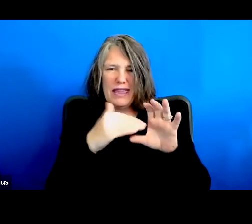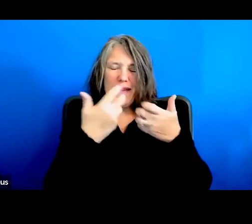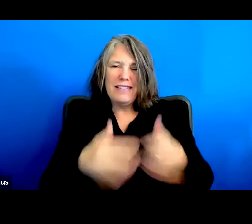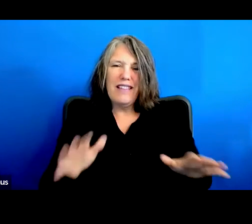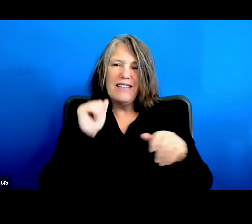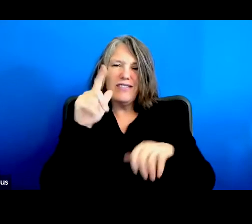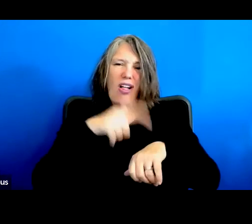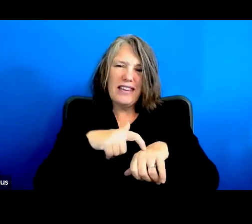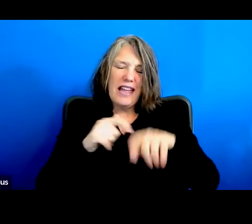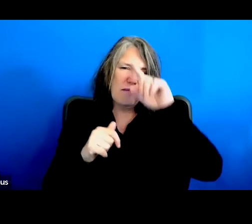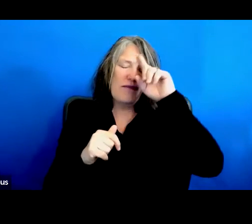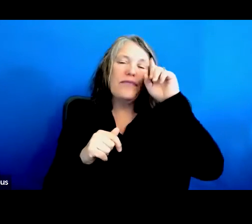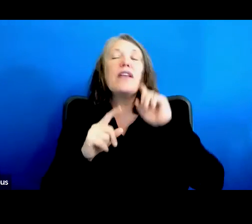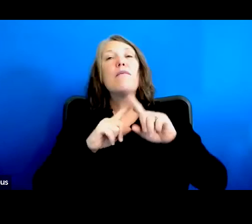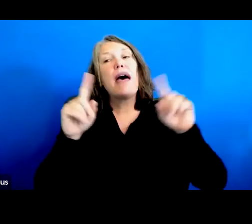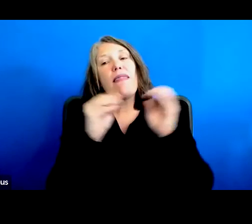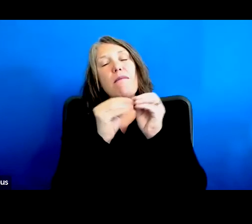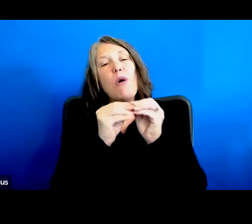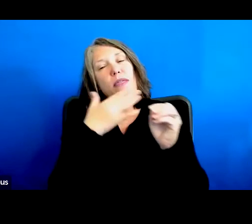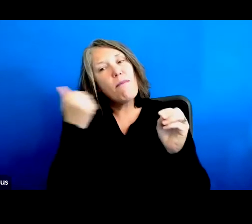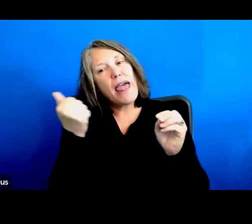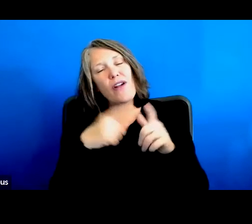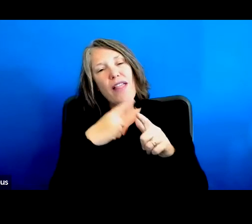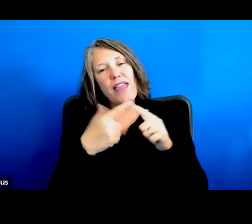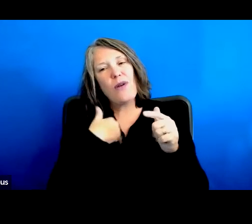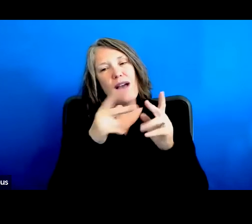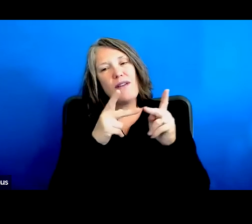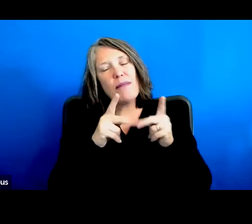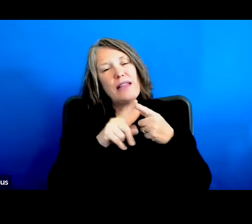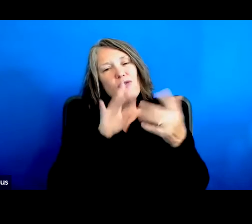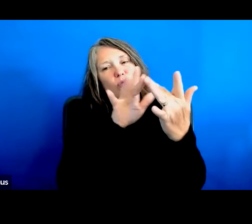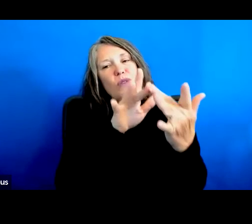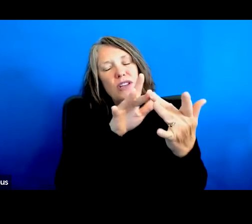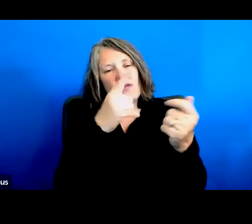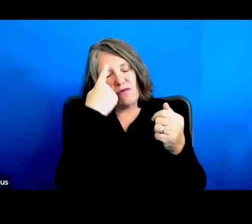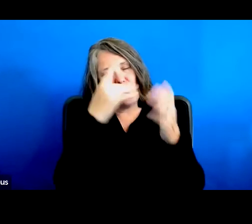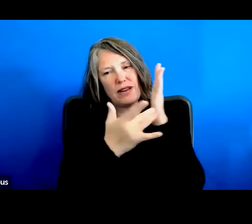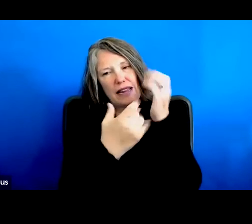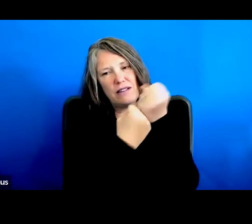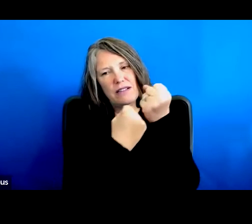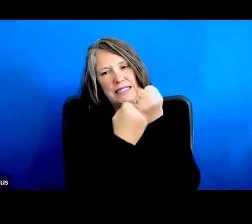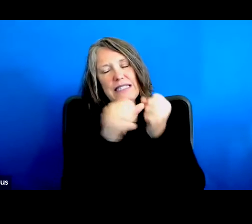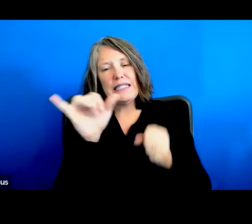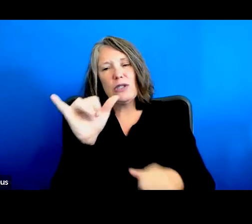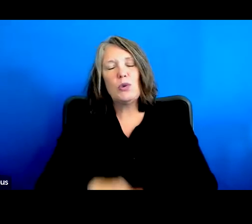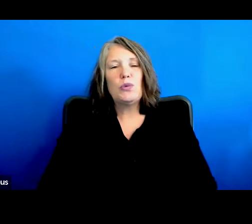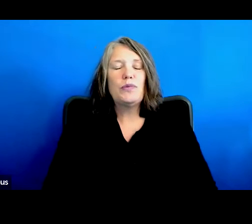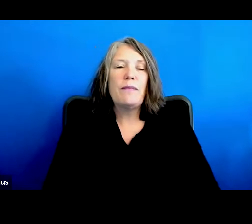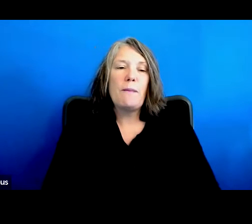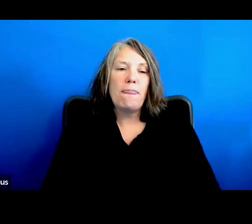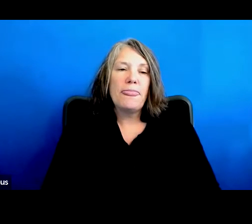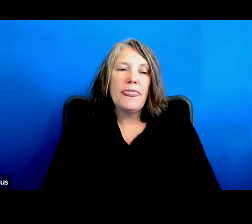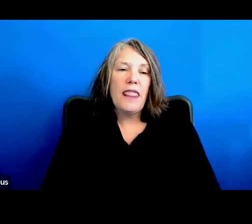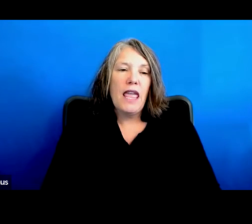all the time, but the more, the better. And then you have a place to reach out for technical assistance and things like that.